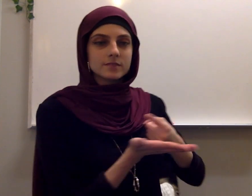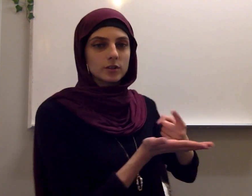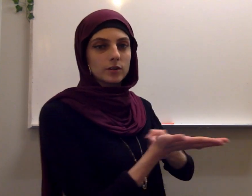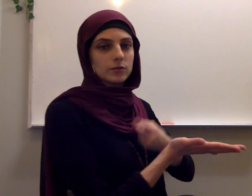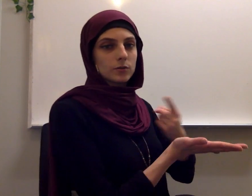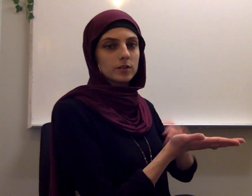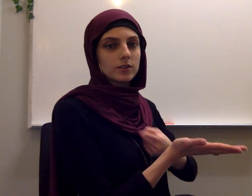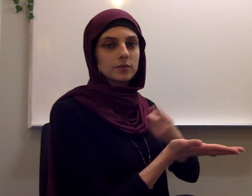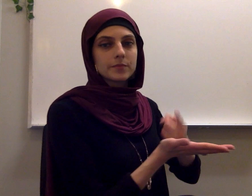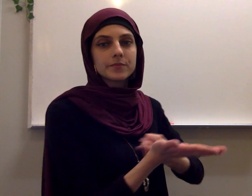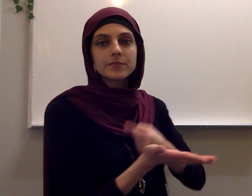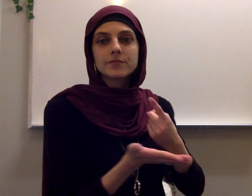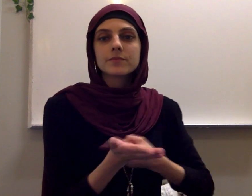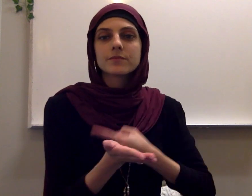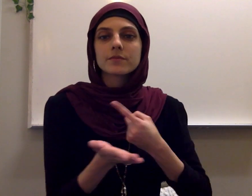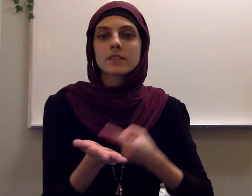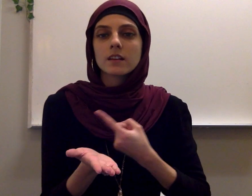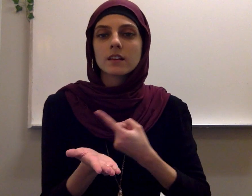it goes towards you.